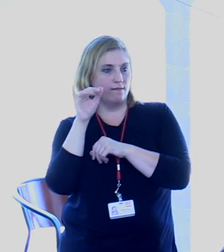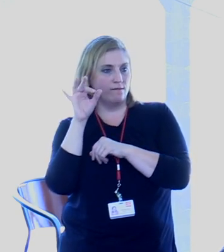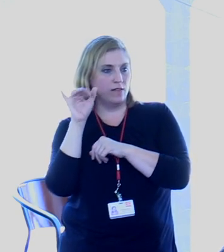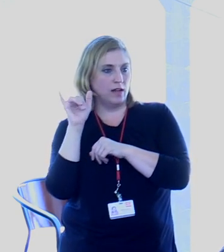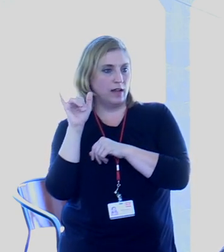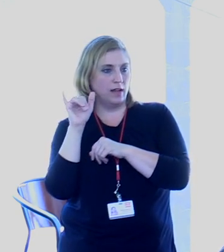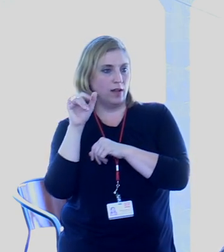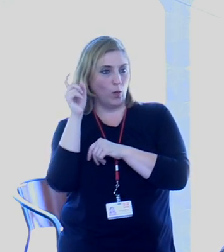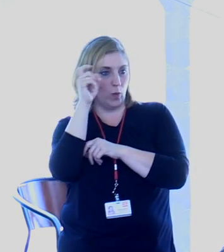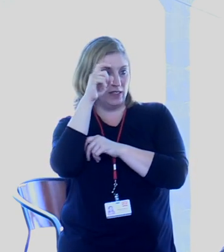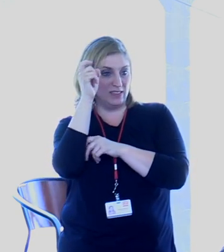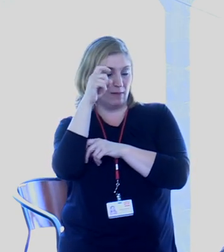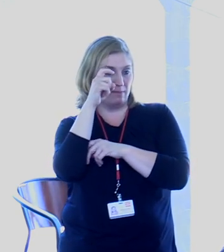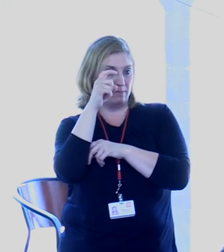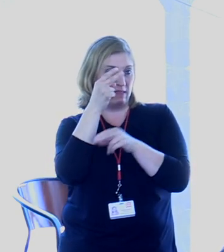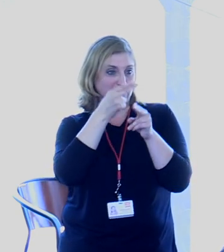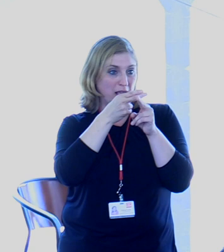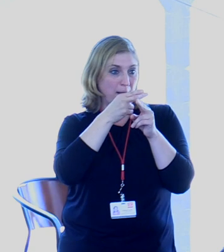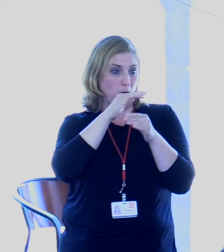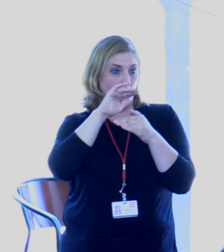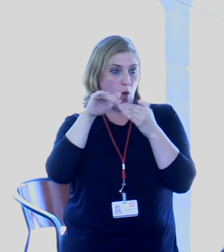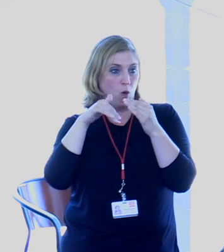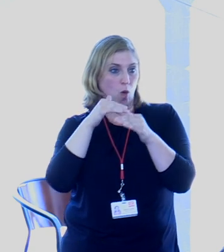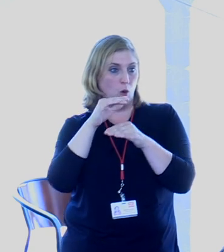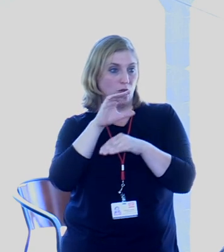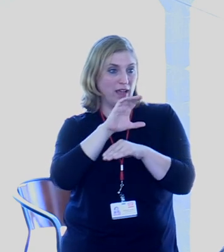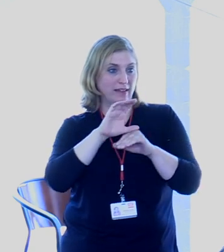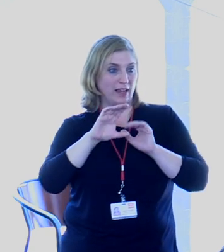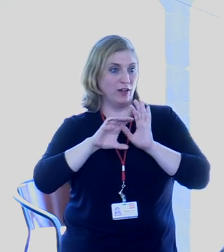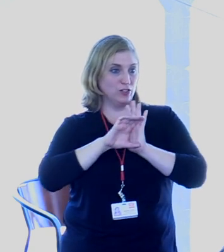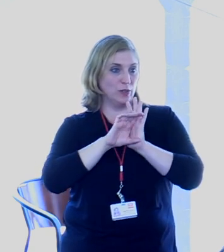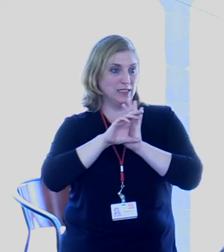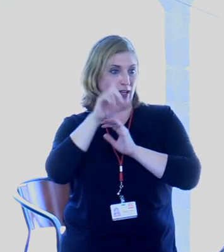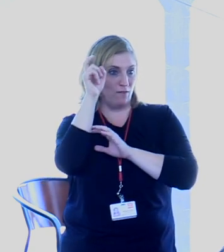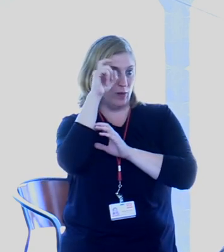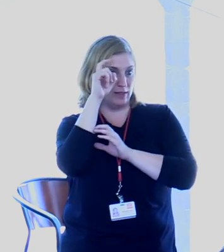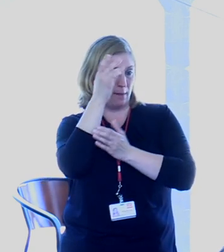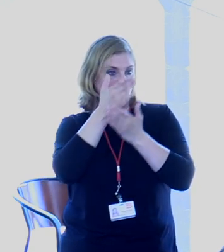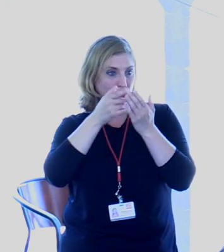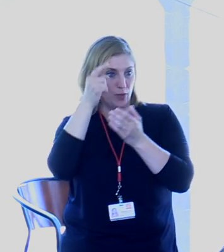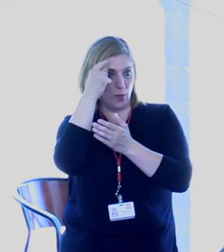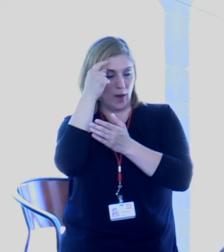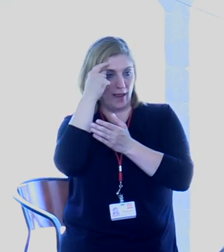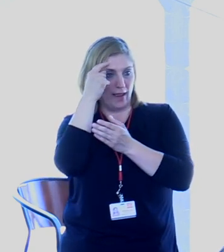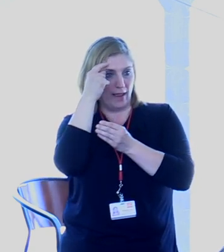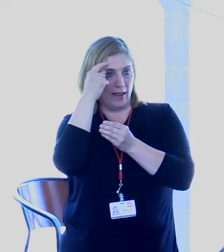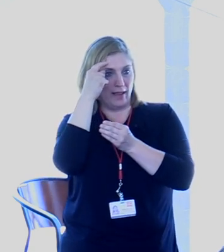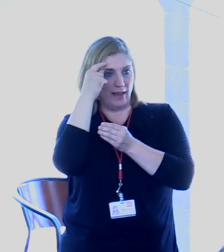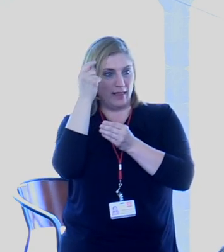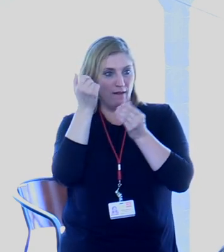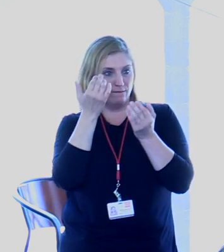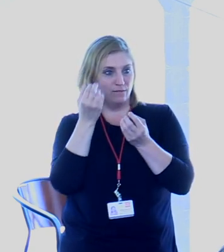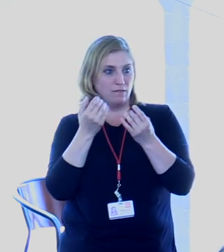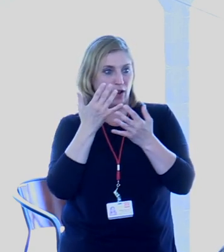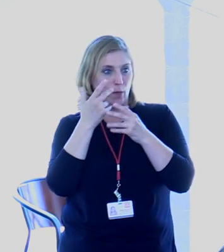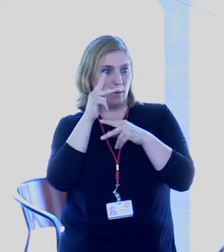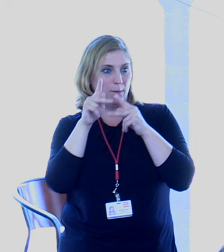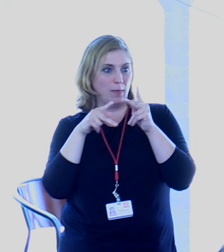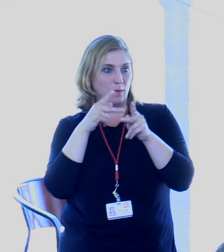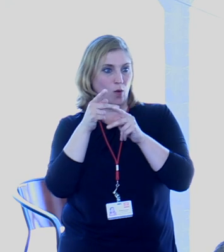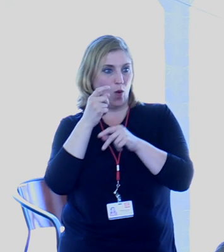wisdom, okay, to name all of the characteristics of wisdom and the parts of the brain that fire when people are